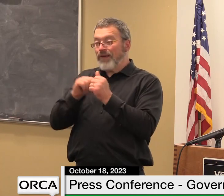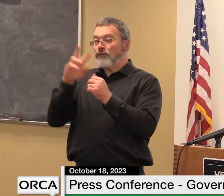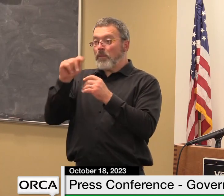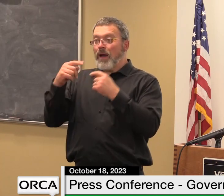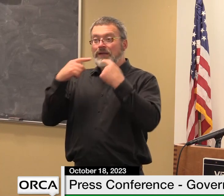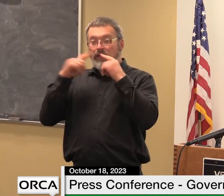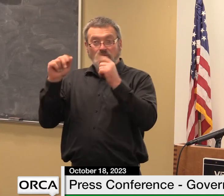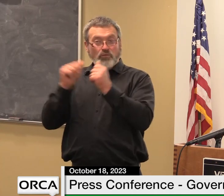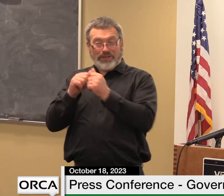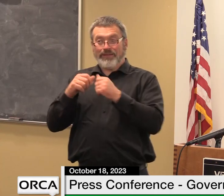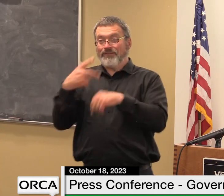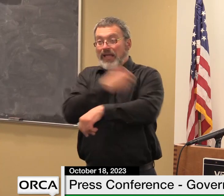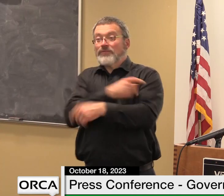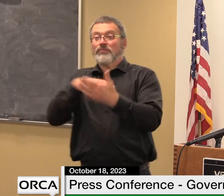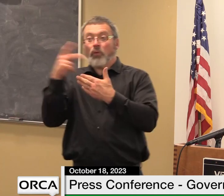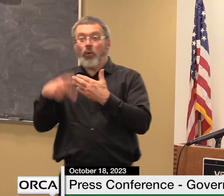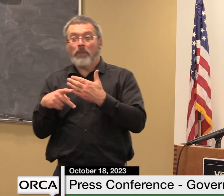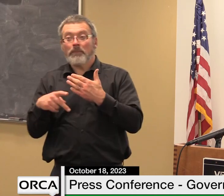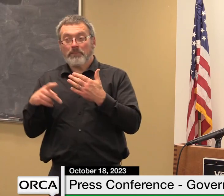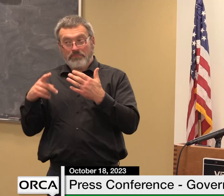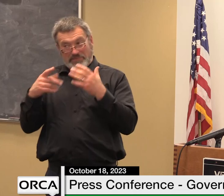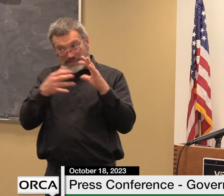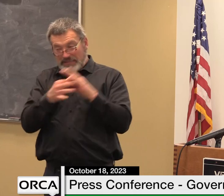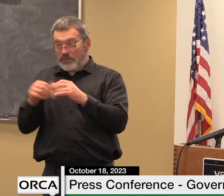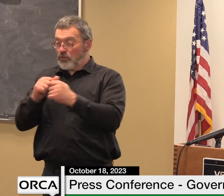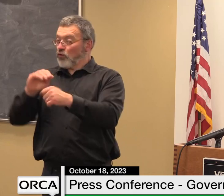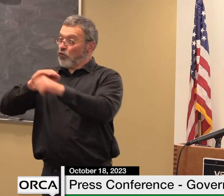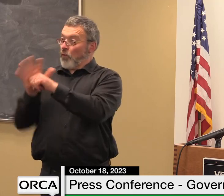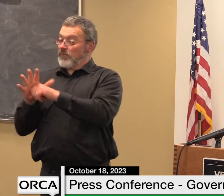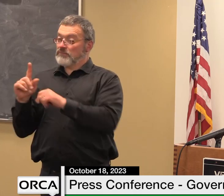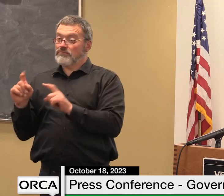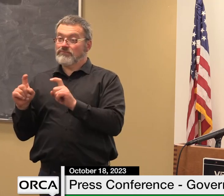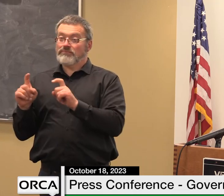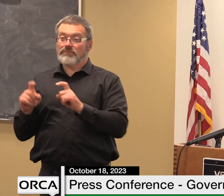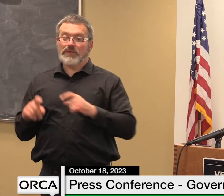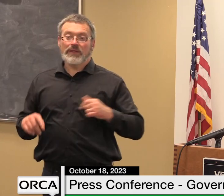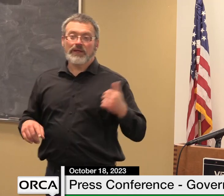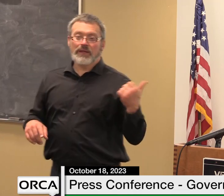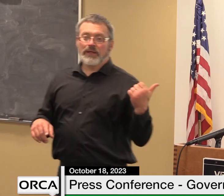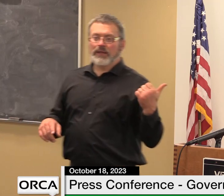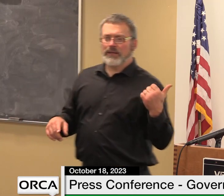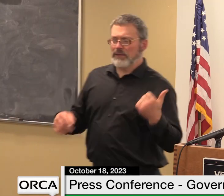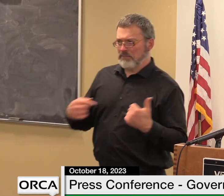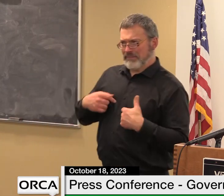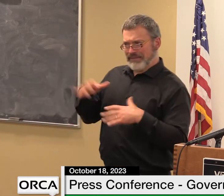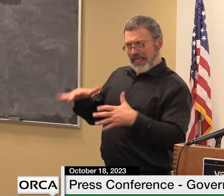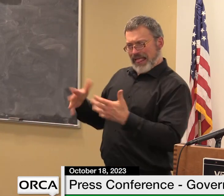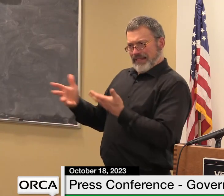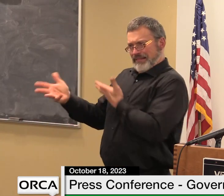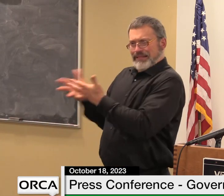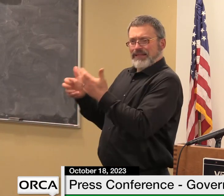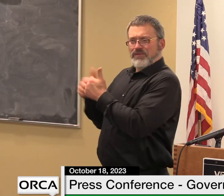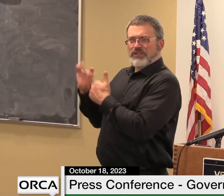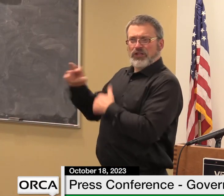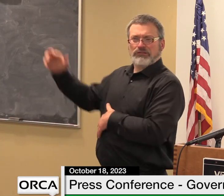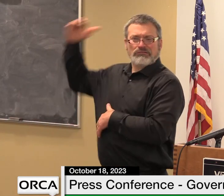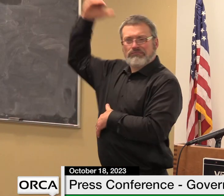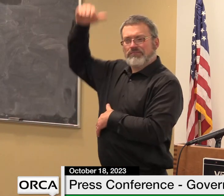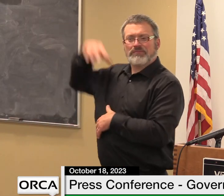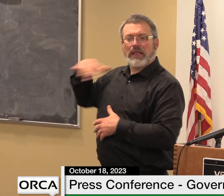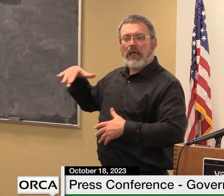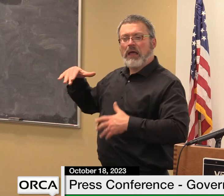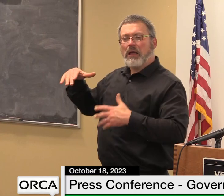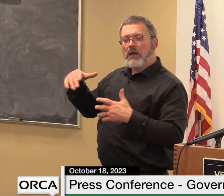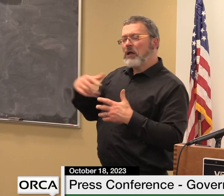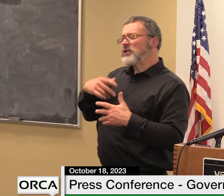vaccination program during the pandemic. Yeah, we haven't talked specifically about that, but I saw Dr. Levine the other day,